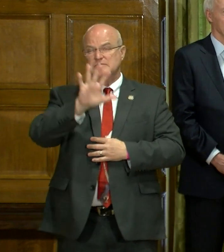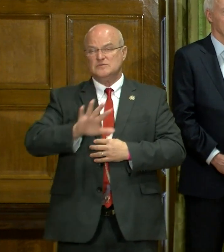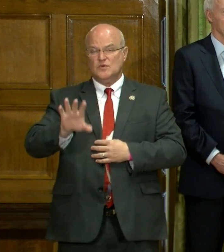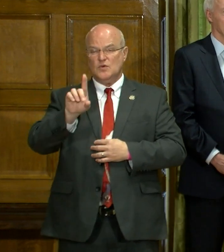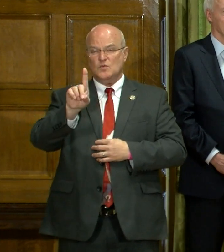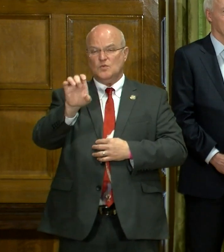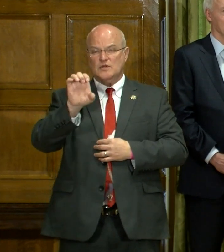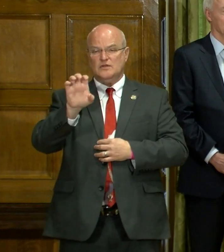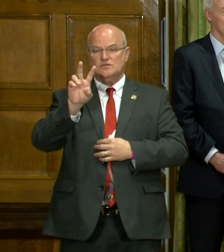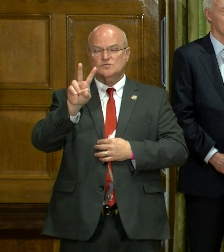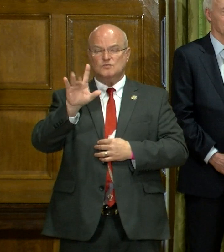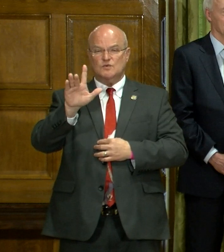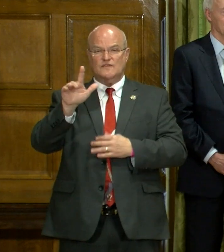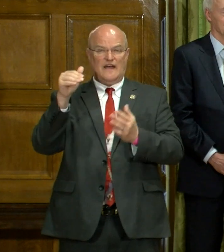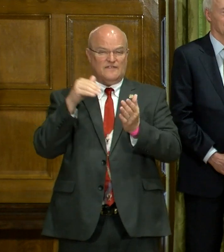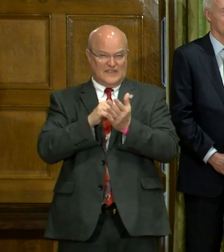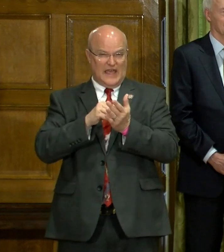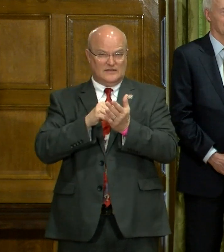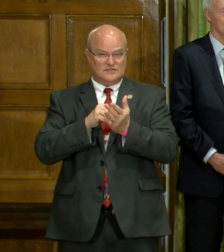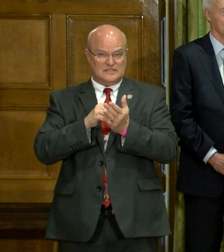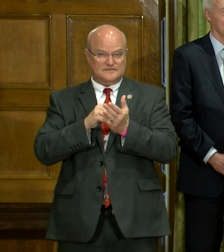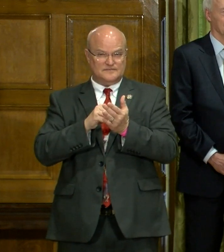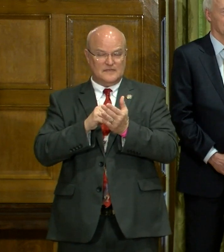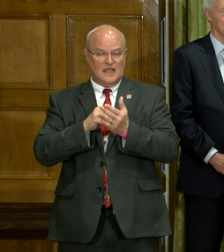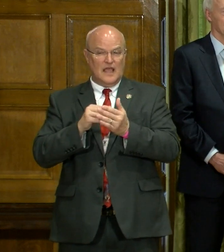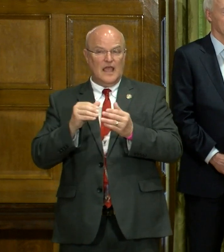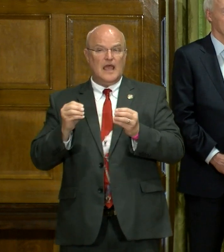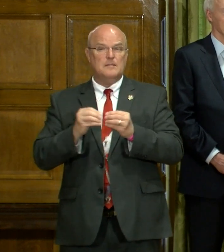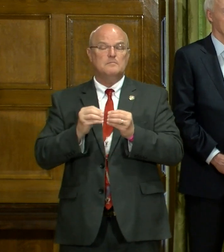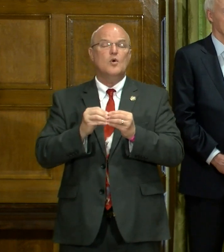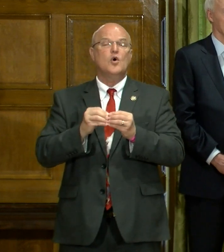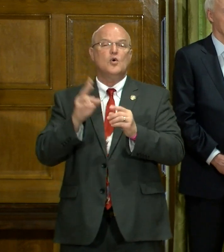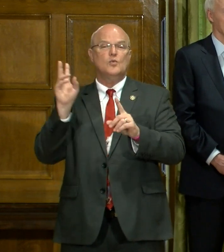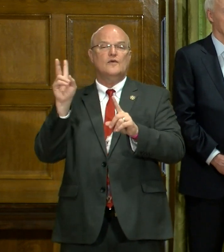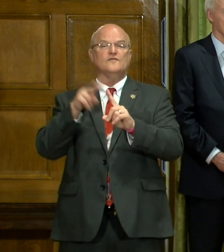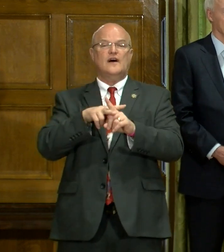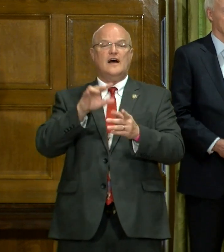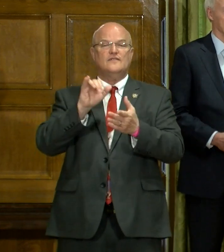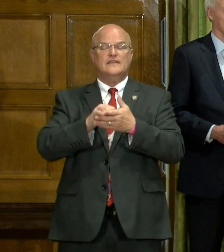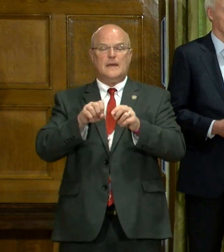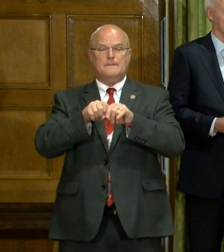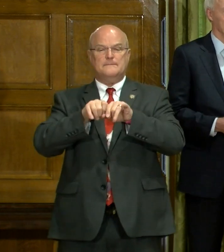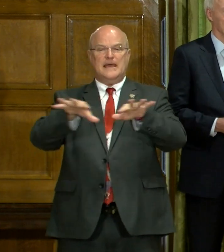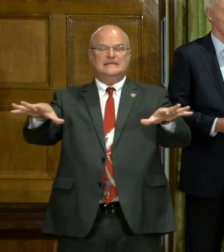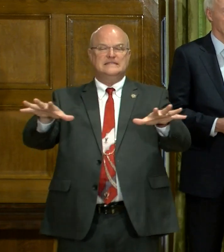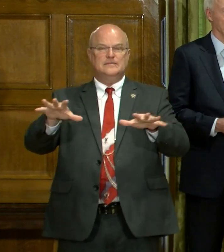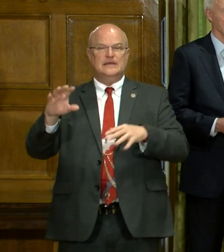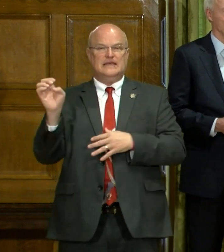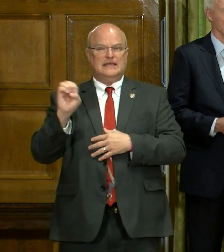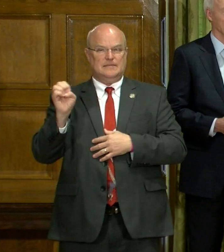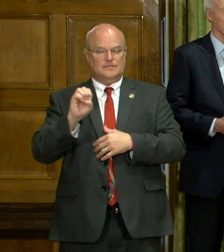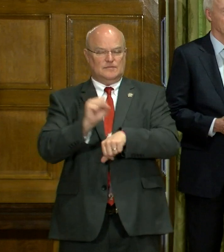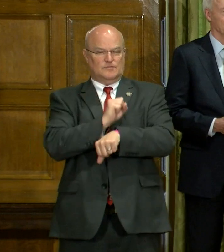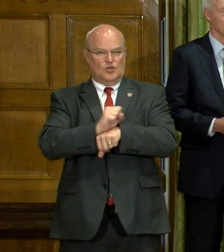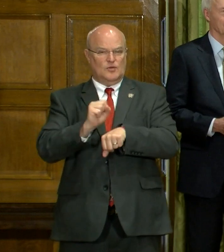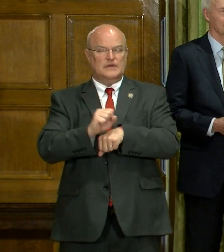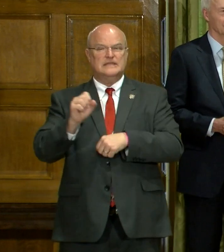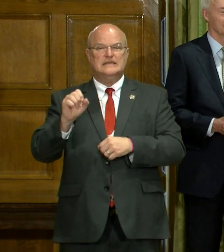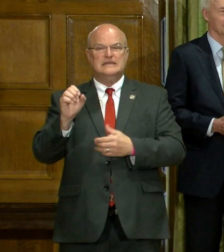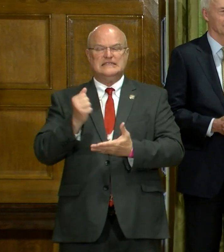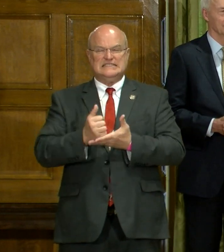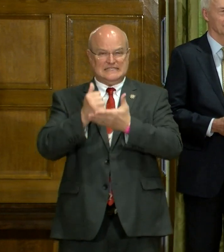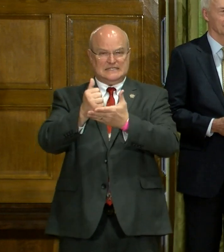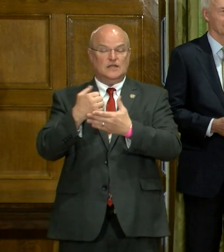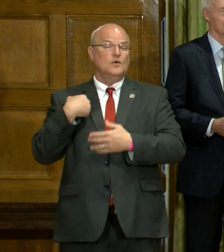about 125,000 at a minimum and beyond who are going to file for that pandemic unemployment assistance. So we want to make sure